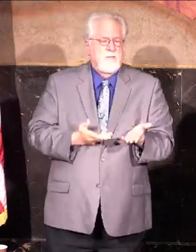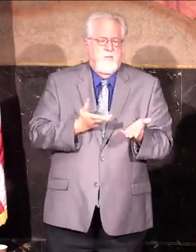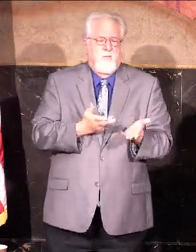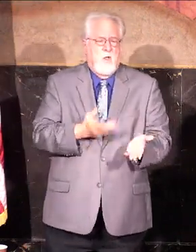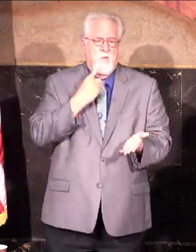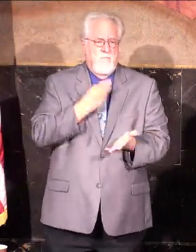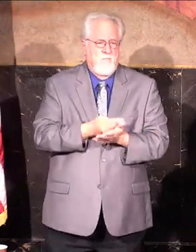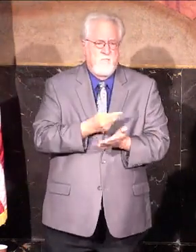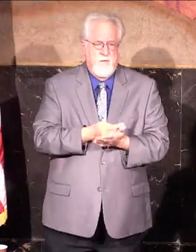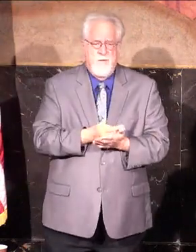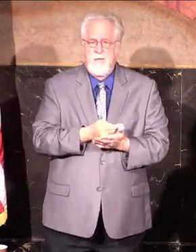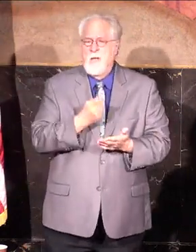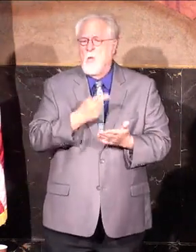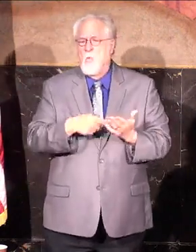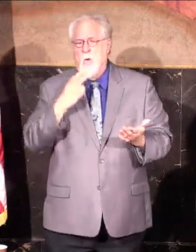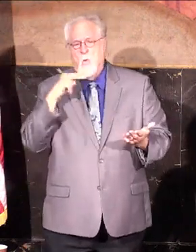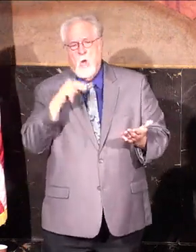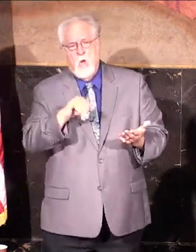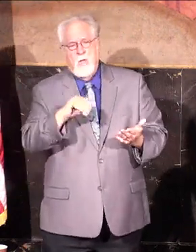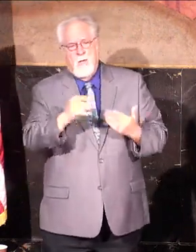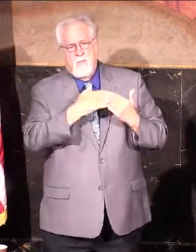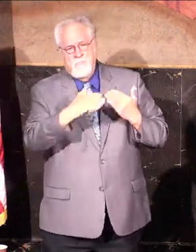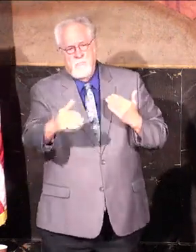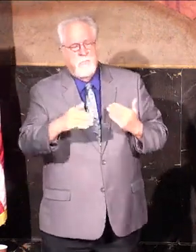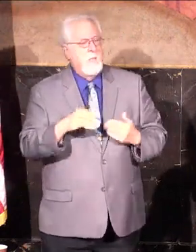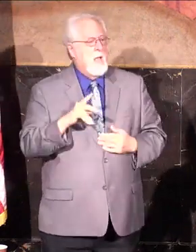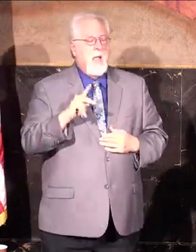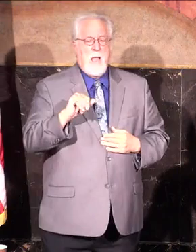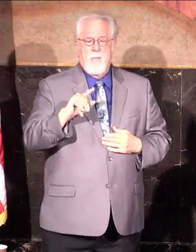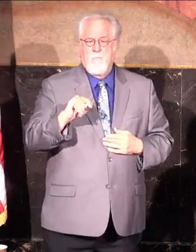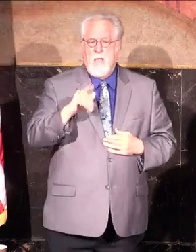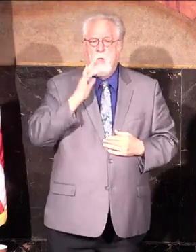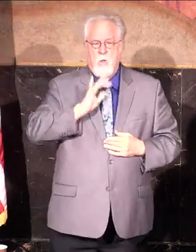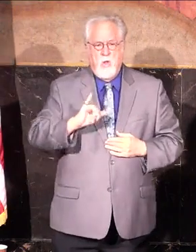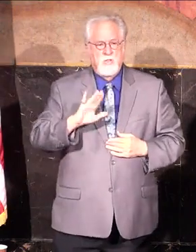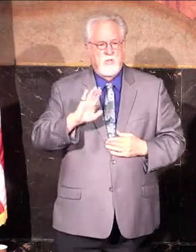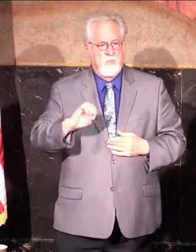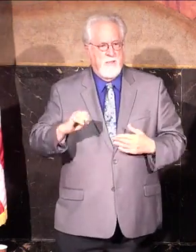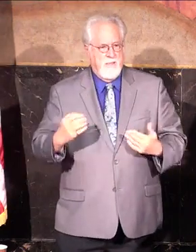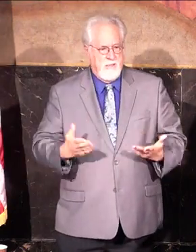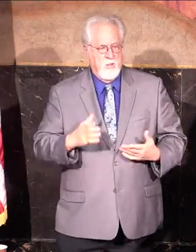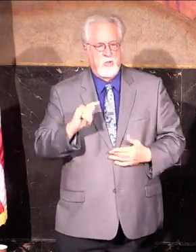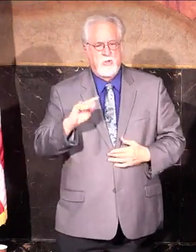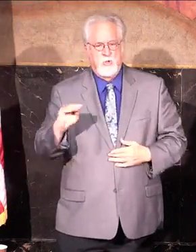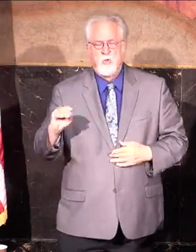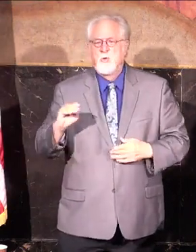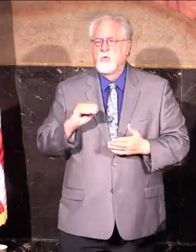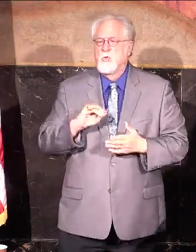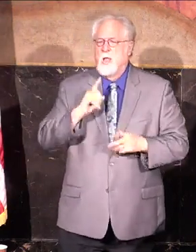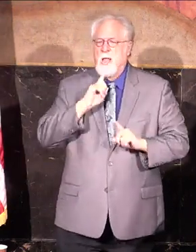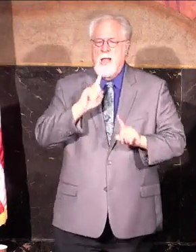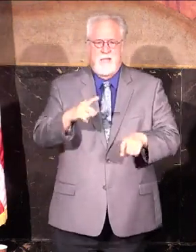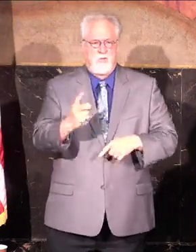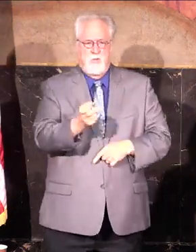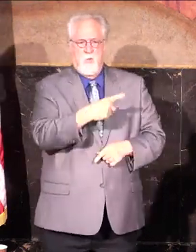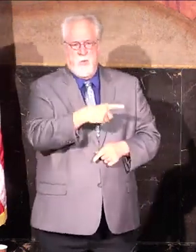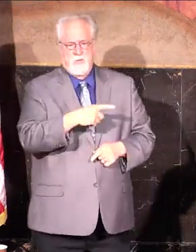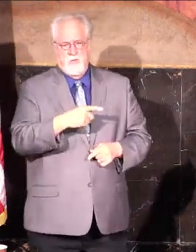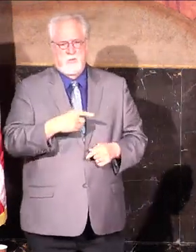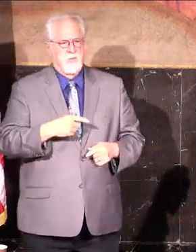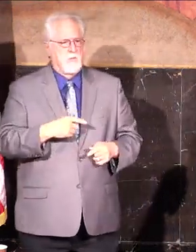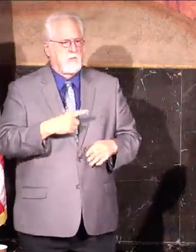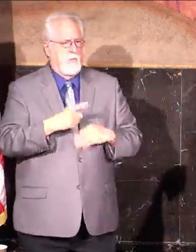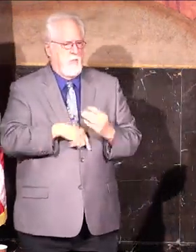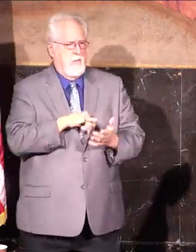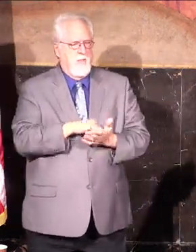going forward, Pat Forbes will be here as well to answer any questions that you might have about